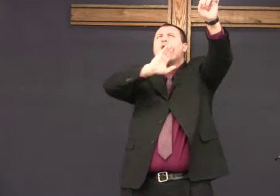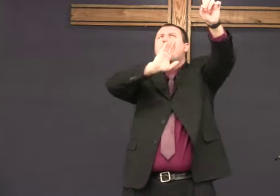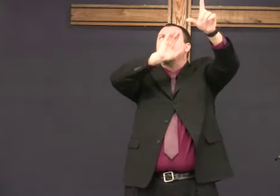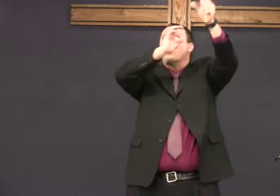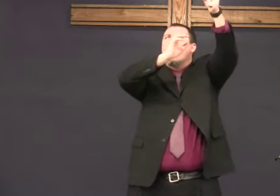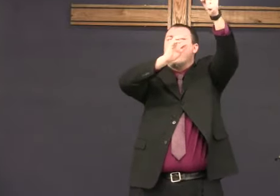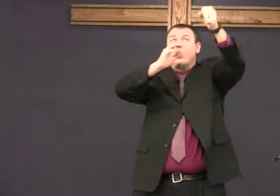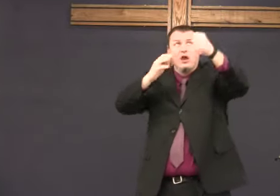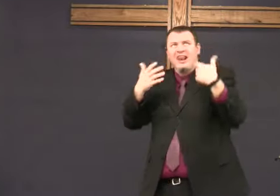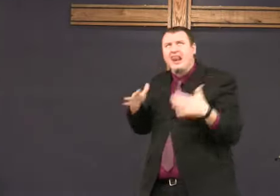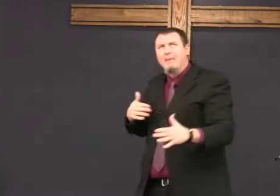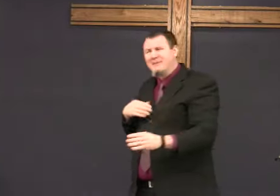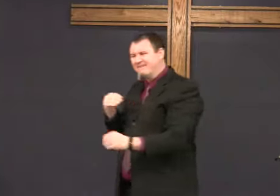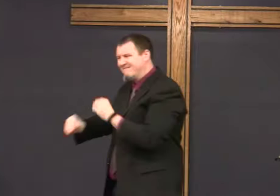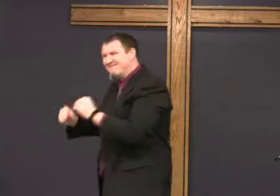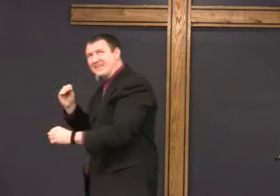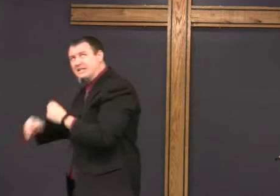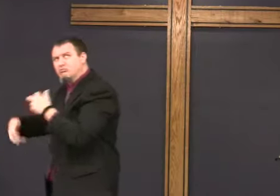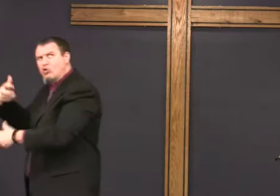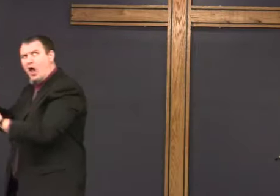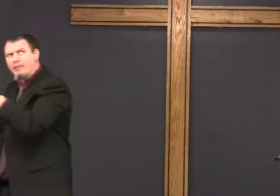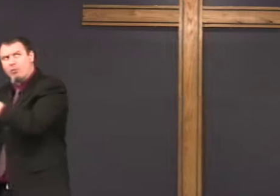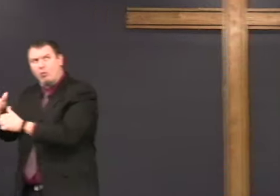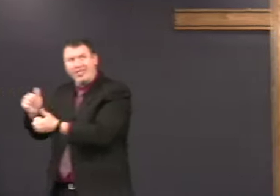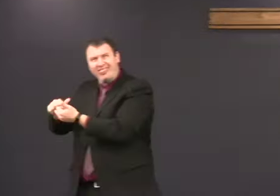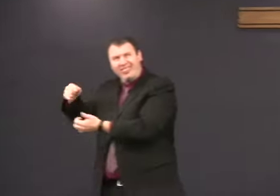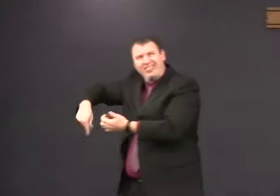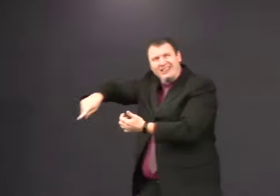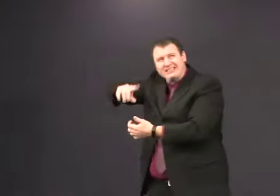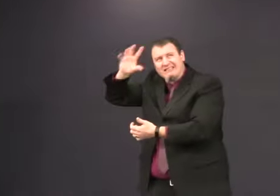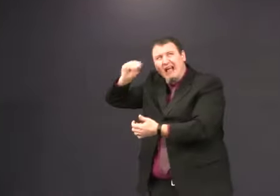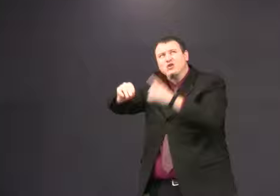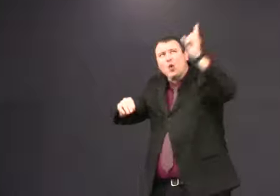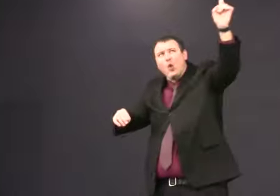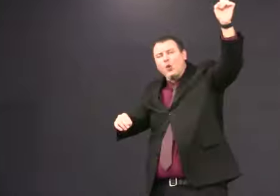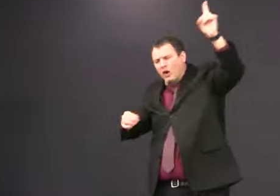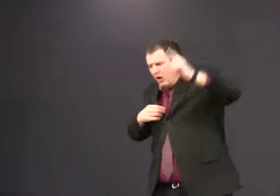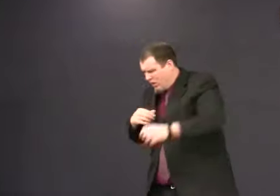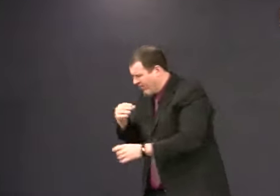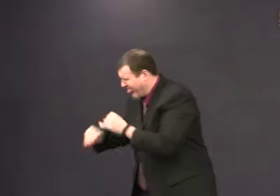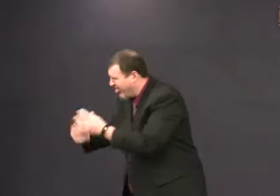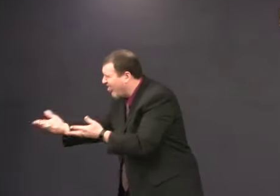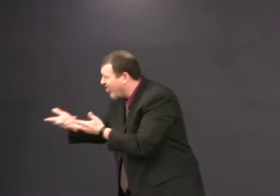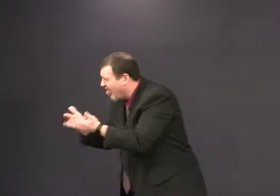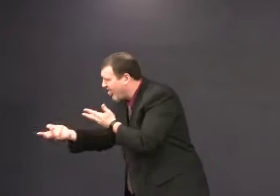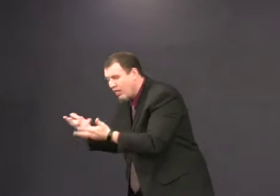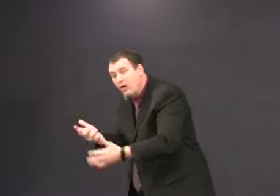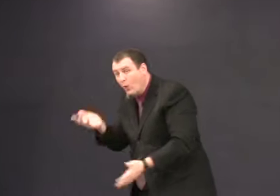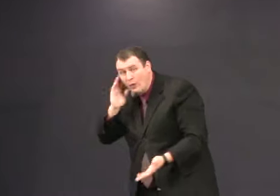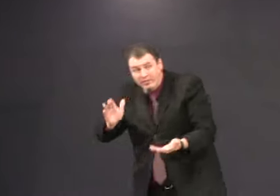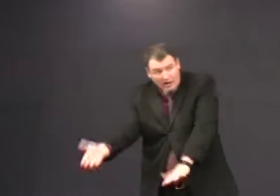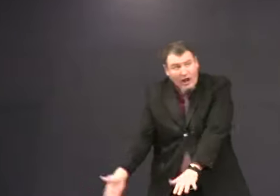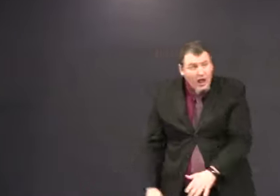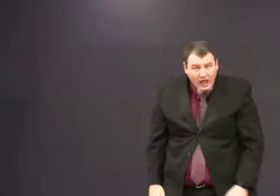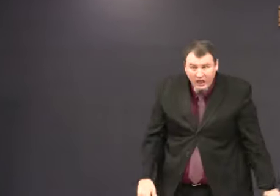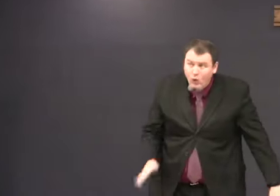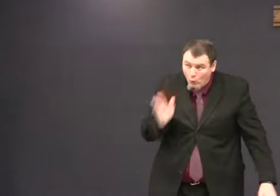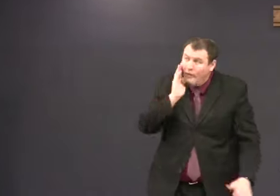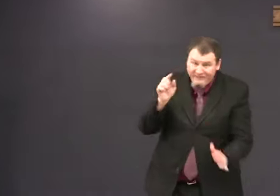Nehemiah said, oh, hold on, God, I gotta put this word on hold, and let me go fix this problem with these guys, and let me go work it out with